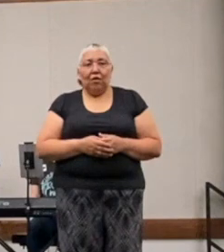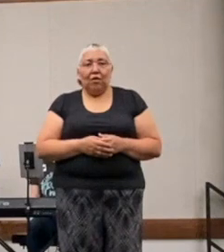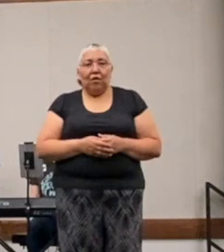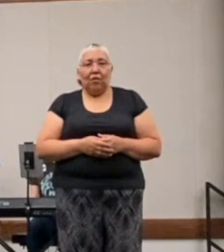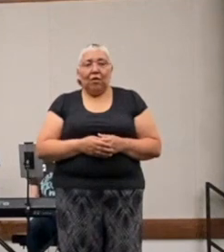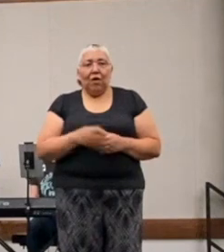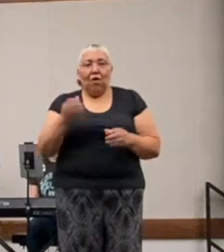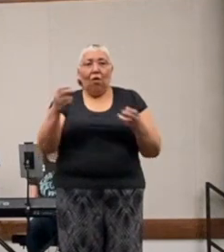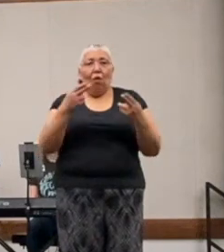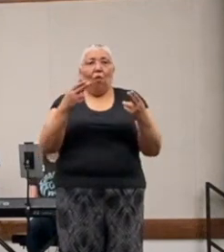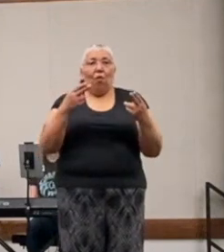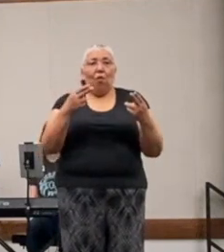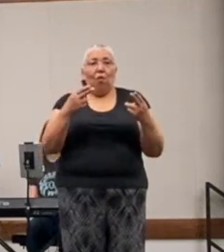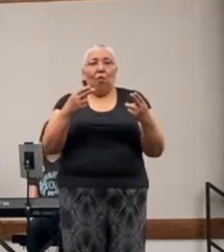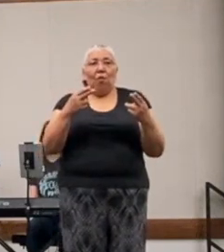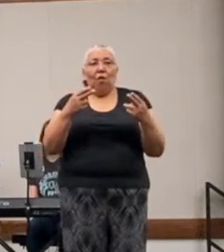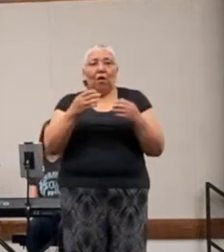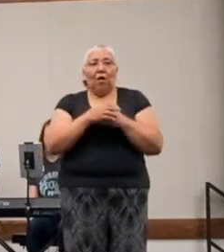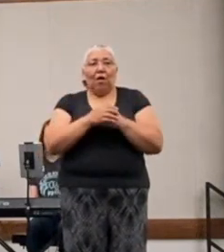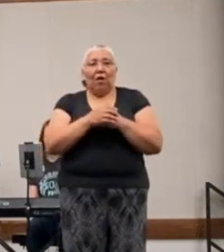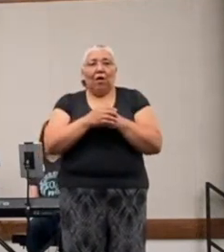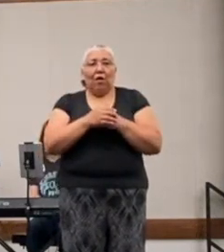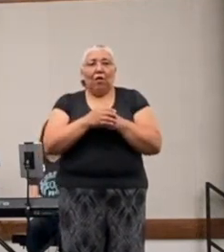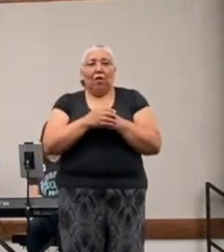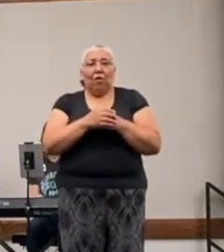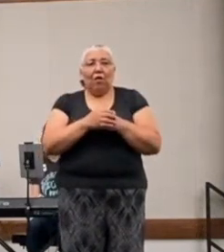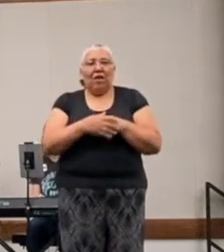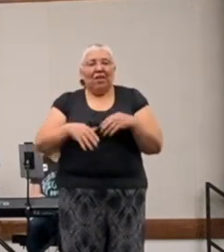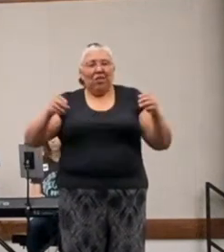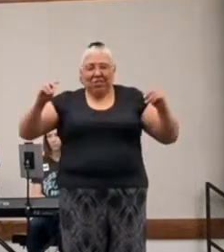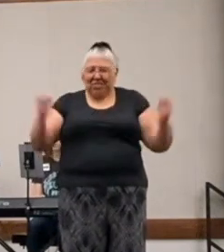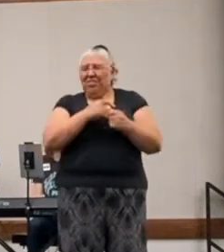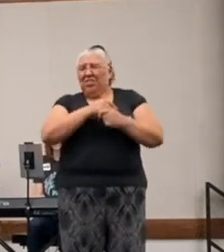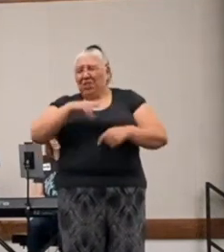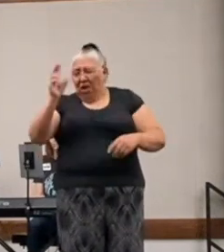Huh. I haven't sinned. And an impure thought hit my mind. I was like, no!